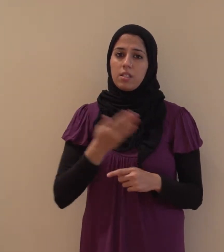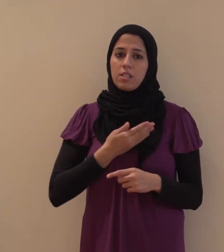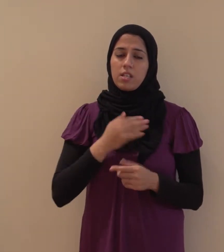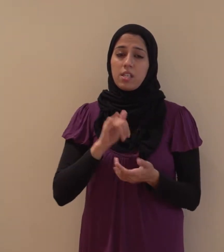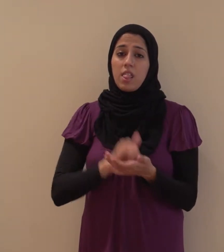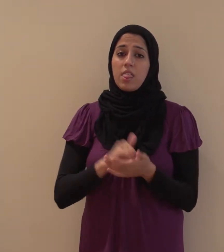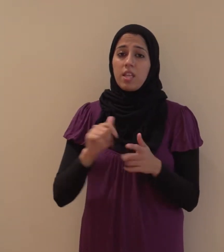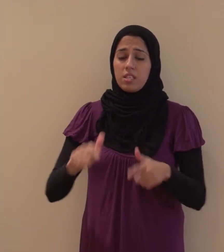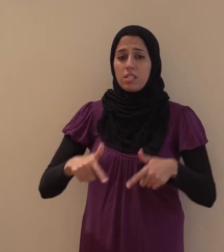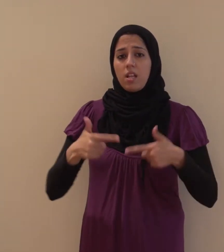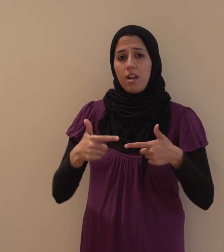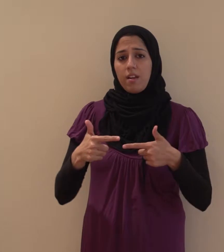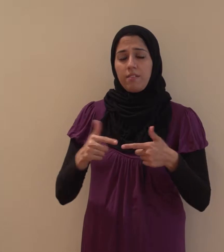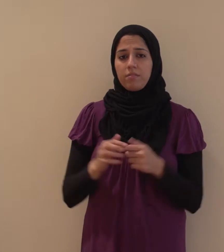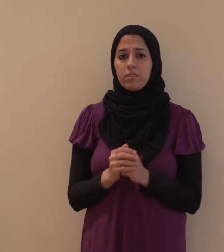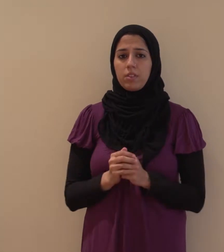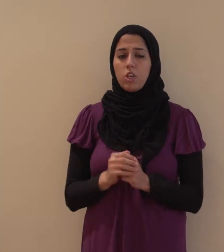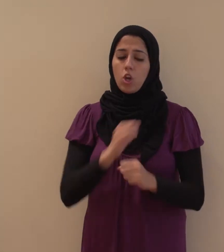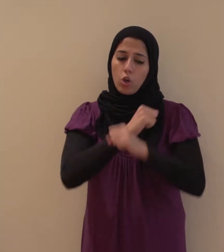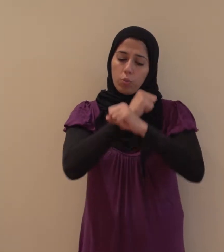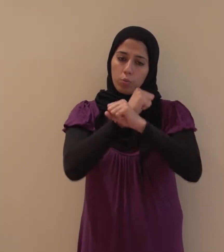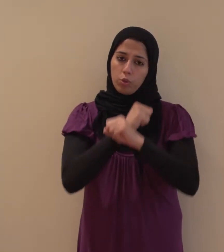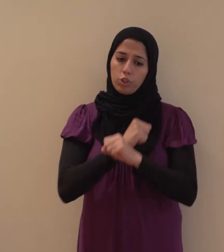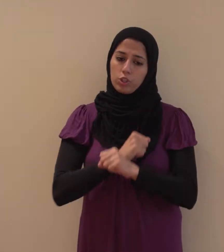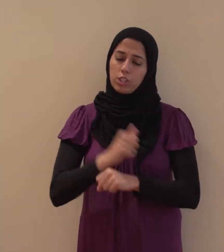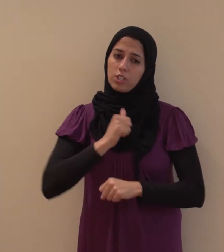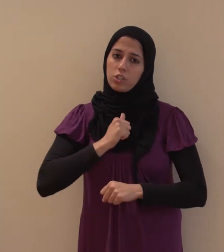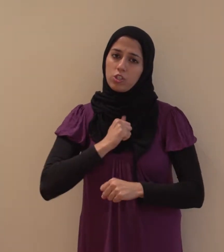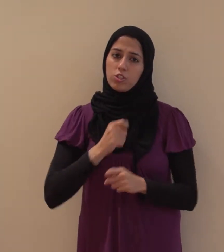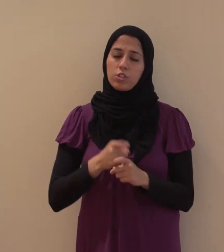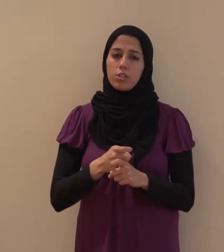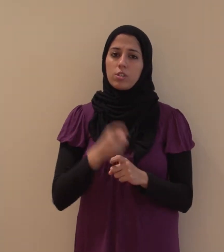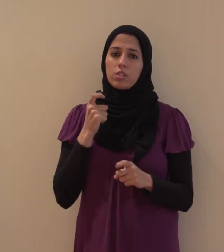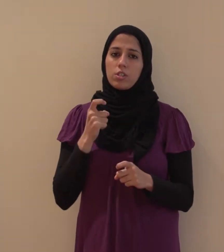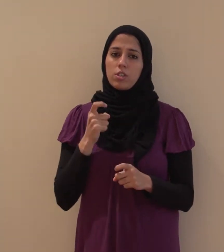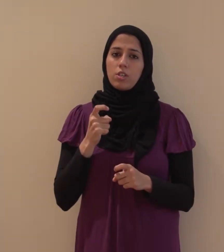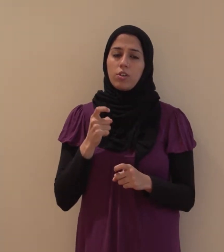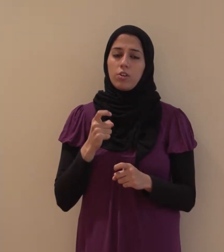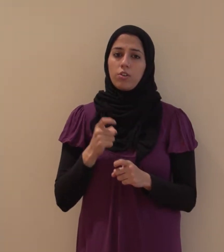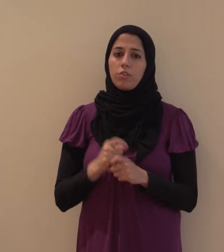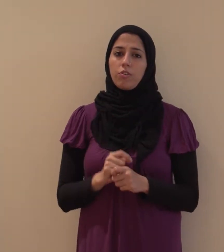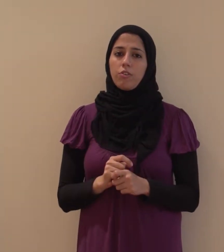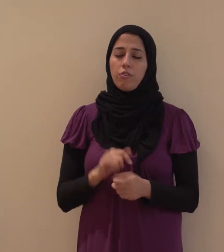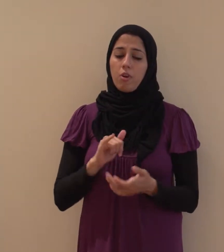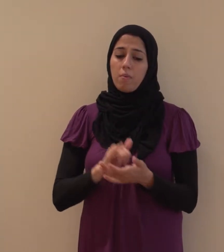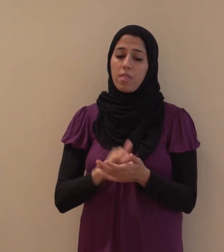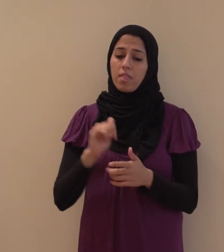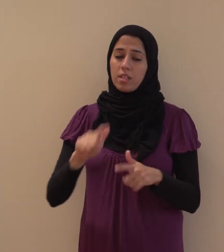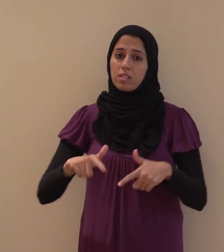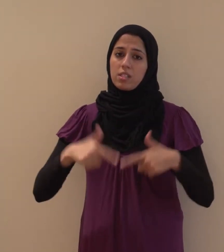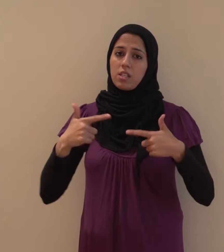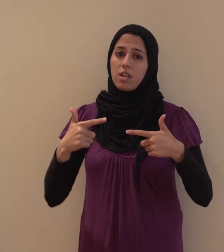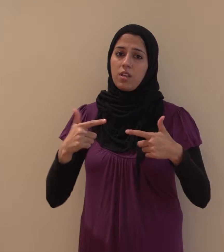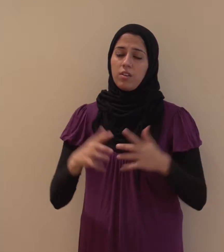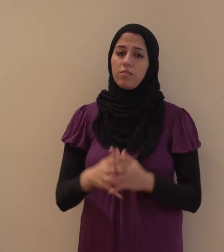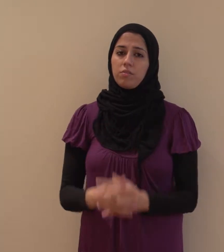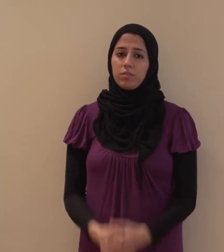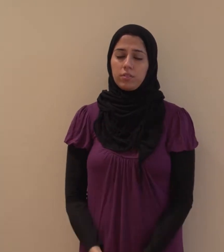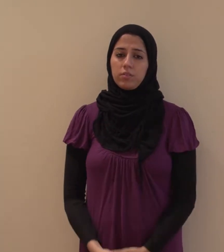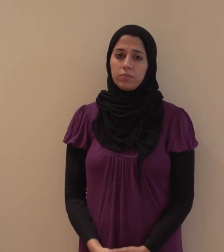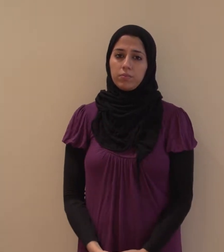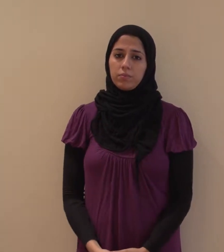and obeying His Prophet Muhammad sallallahu alayhi wa sallam. Death came and it overtook